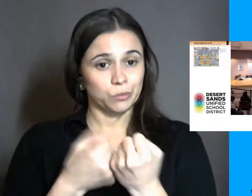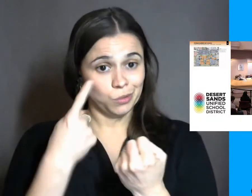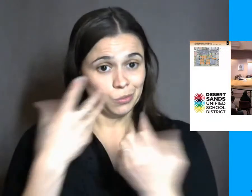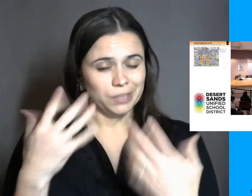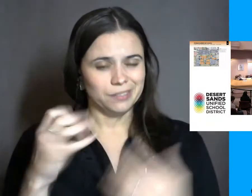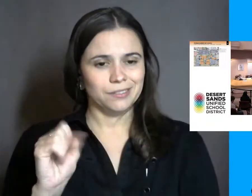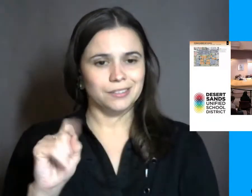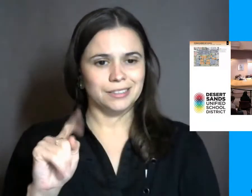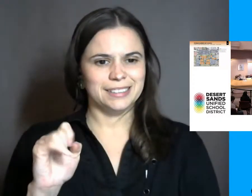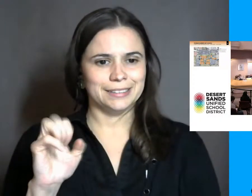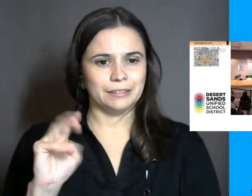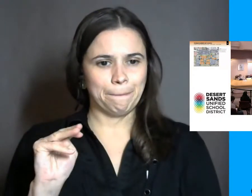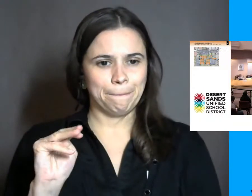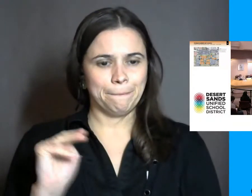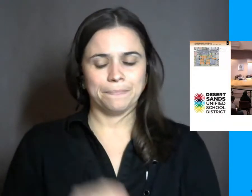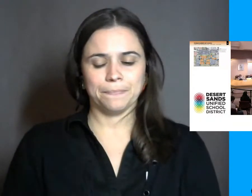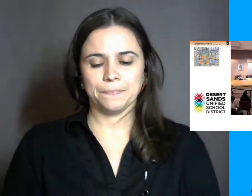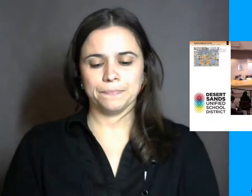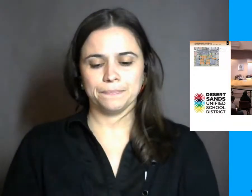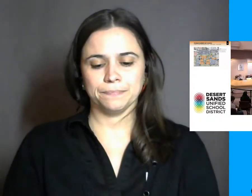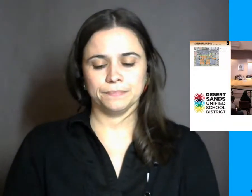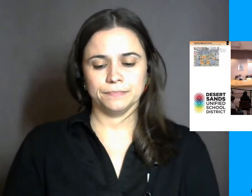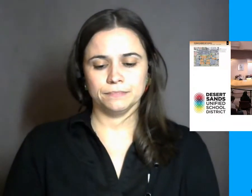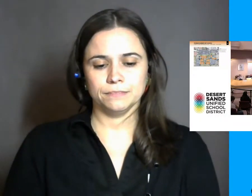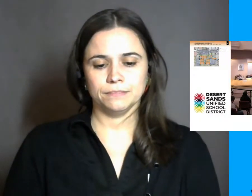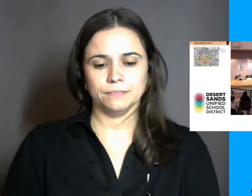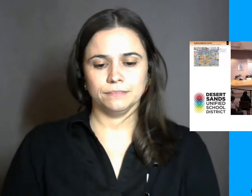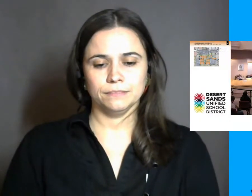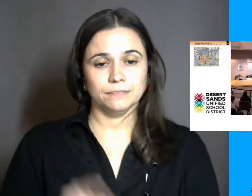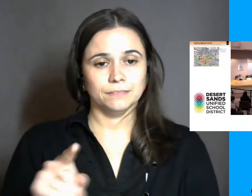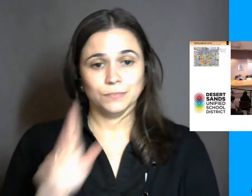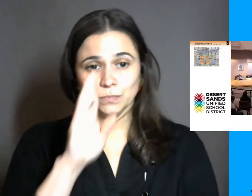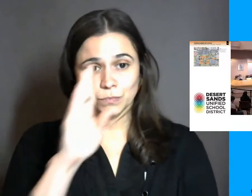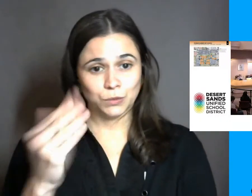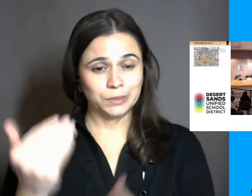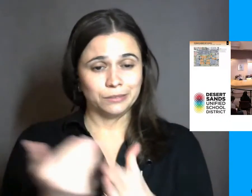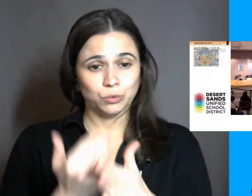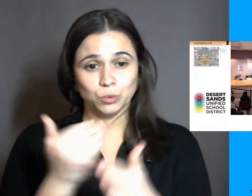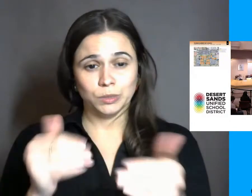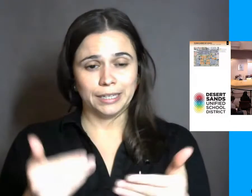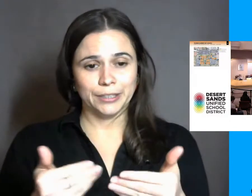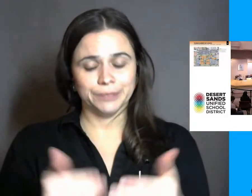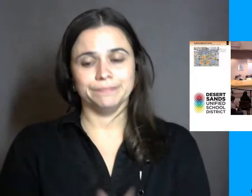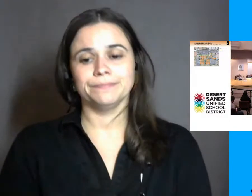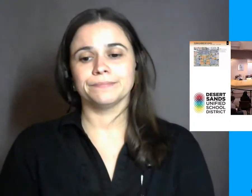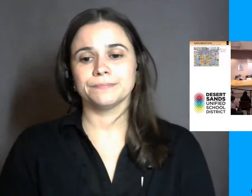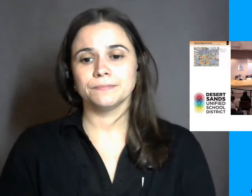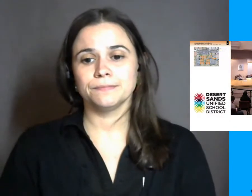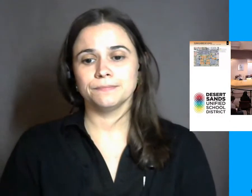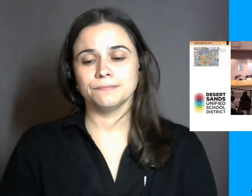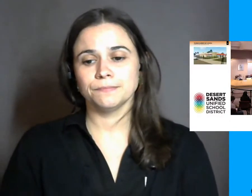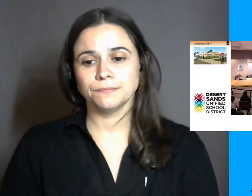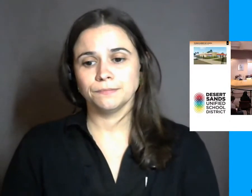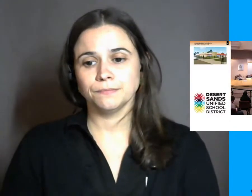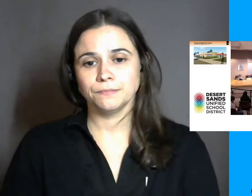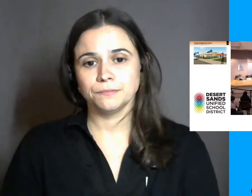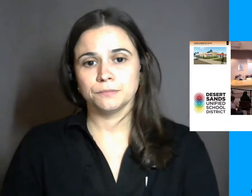excited about that. And those arrows are kind of directing you how everybody's going to kind of get into the single point of entry in the center administration